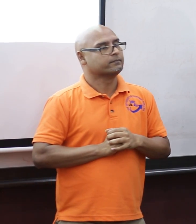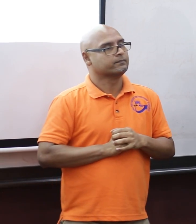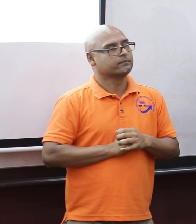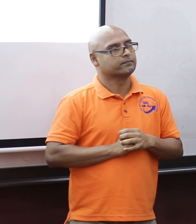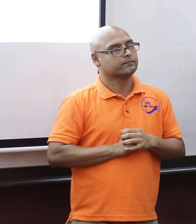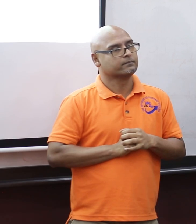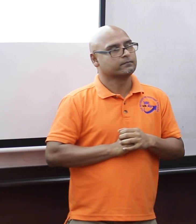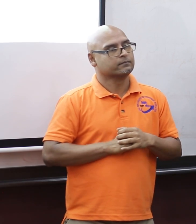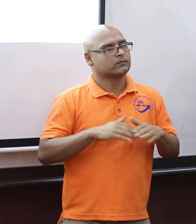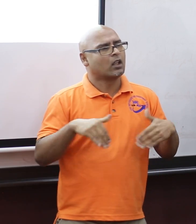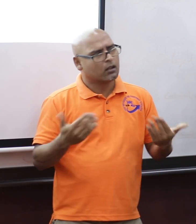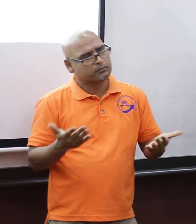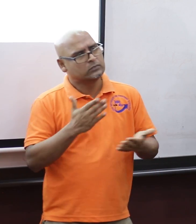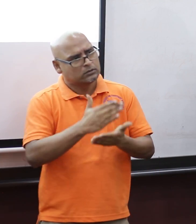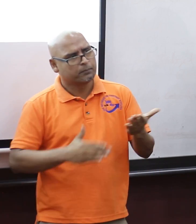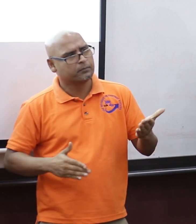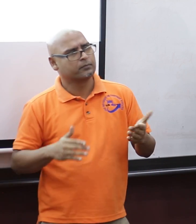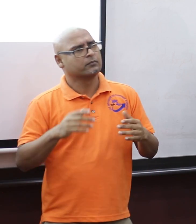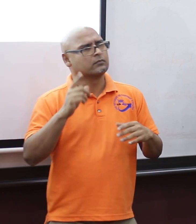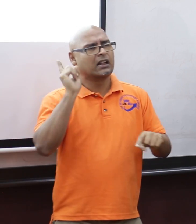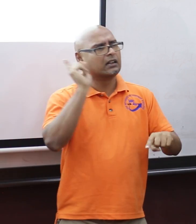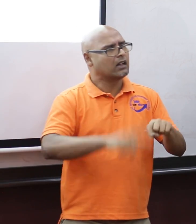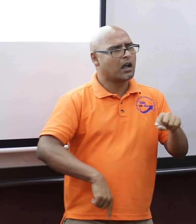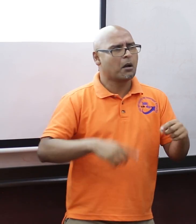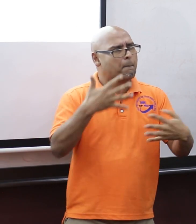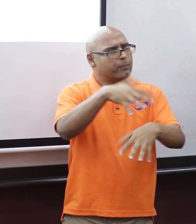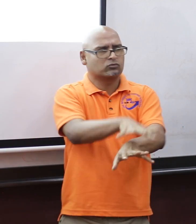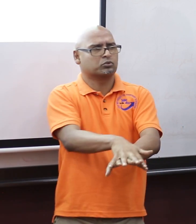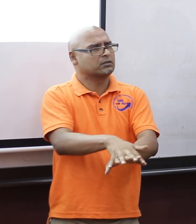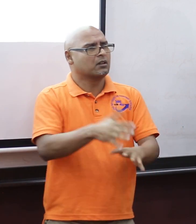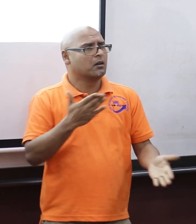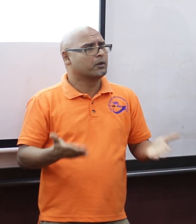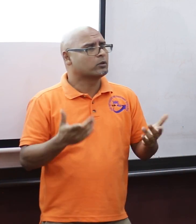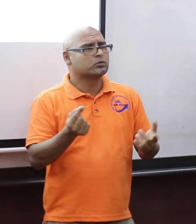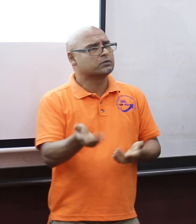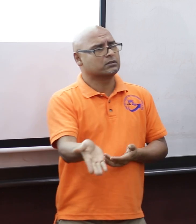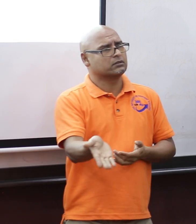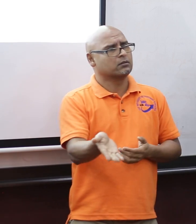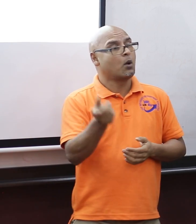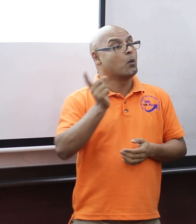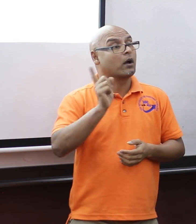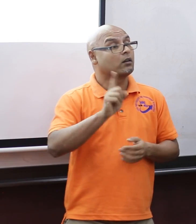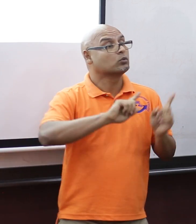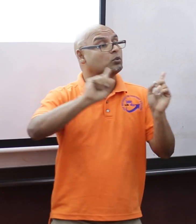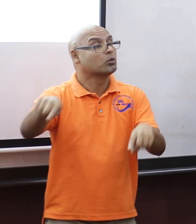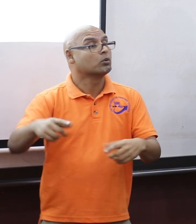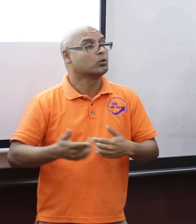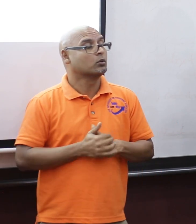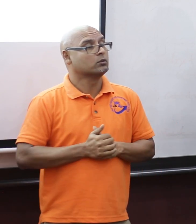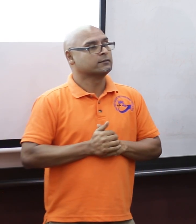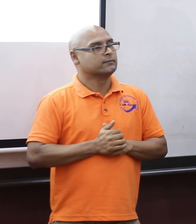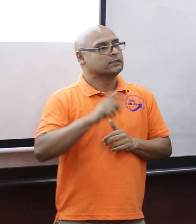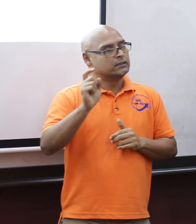to survive in the general ed setting? We need to provide somewhere for them to go. We need to have